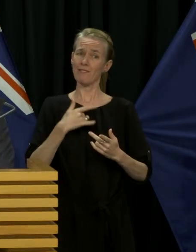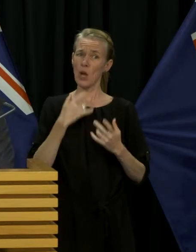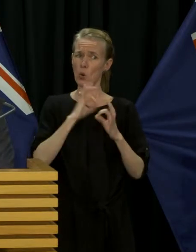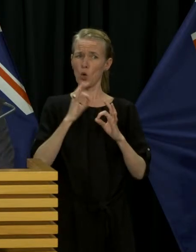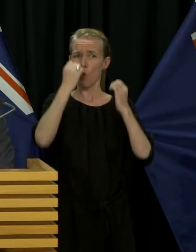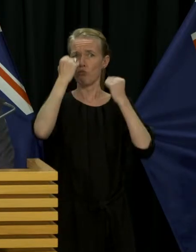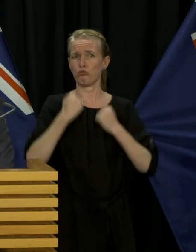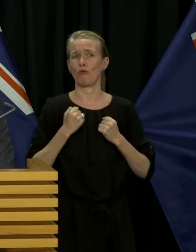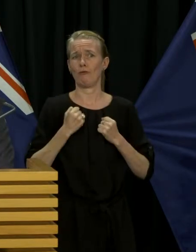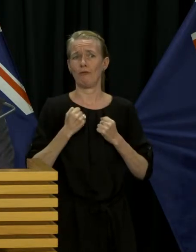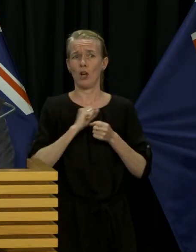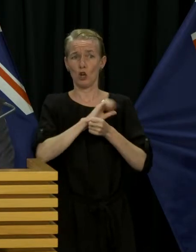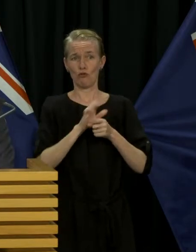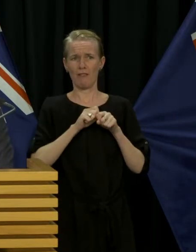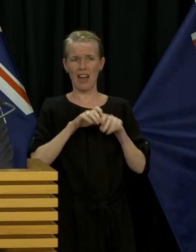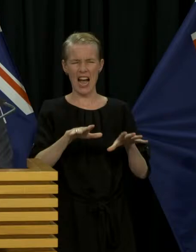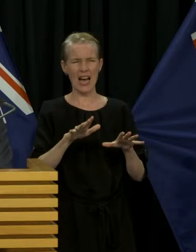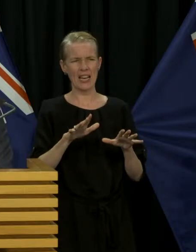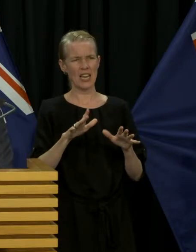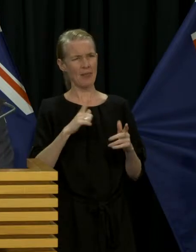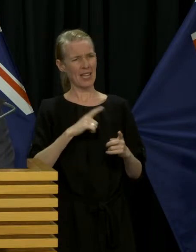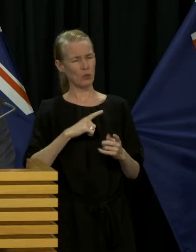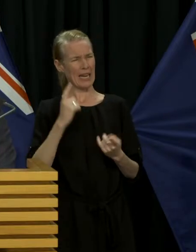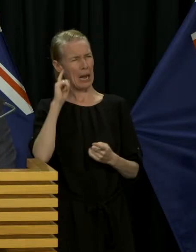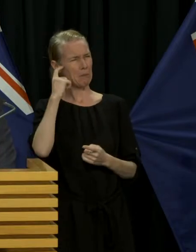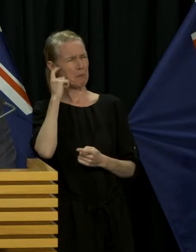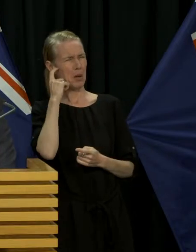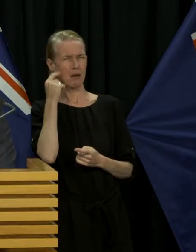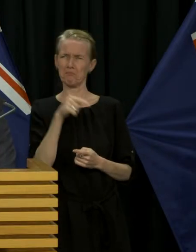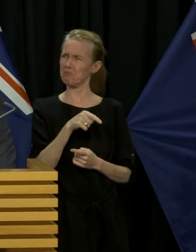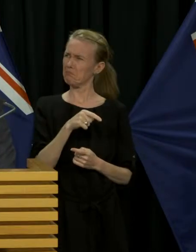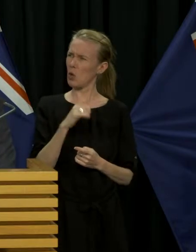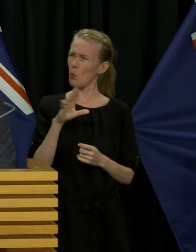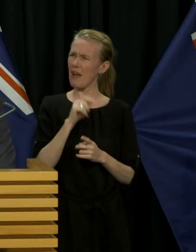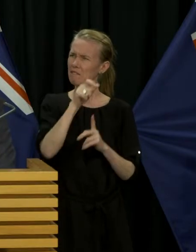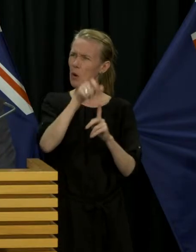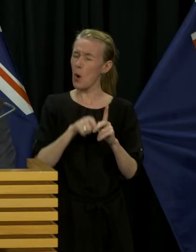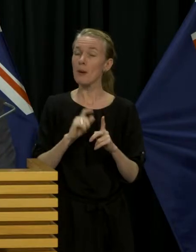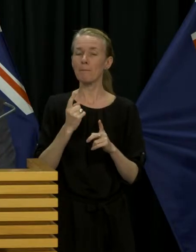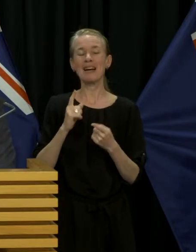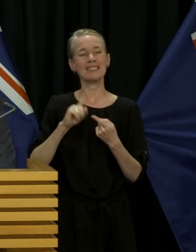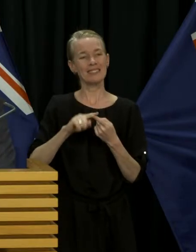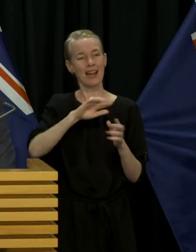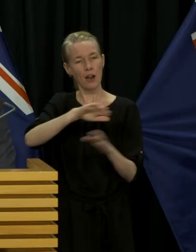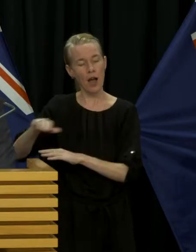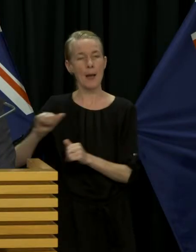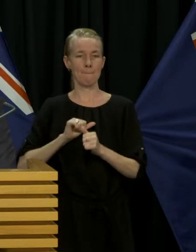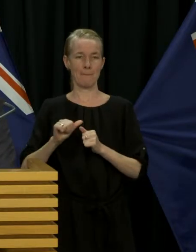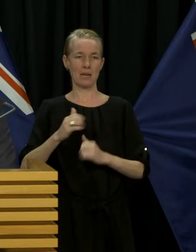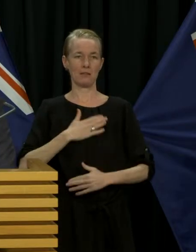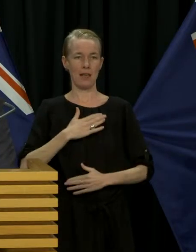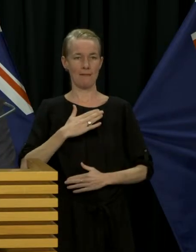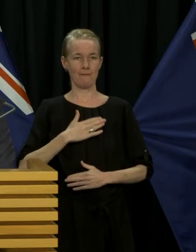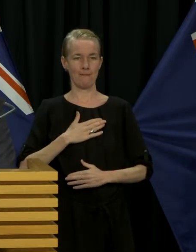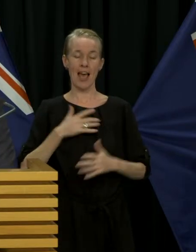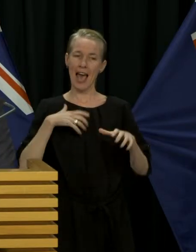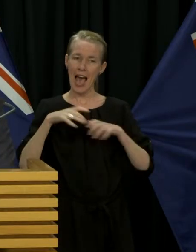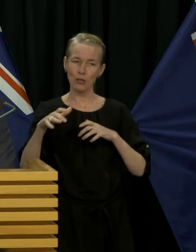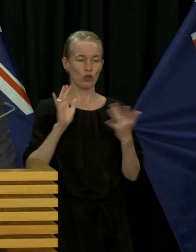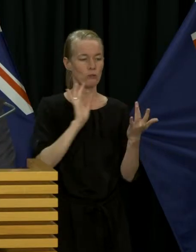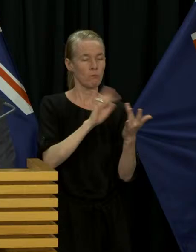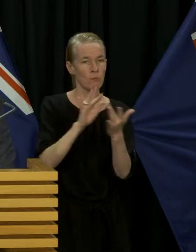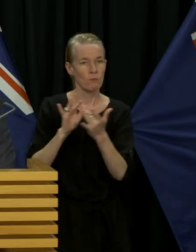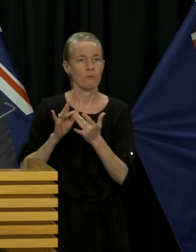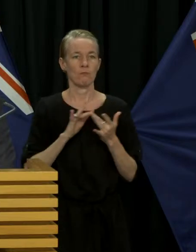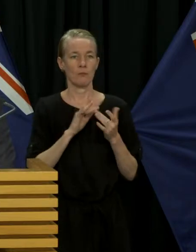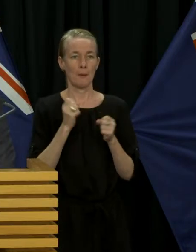infection here. So it's quite puzzling in that respect, but again, we're just being precautionary and acting as if this